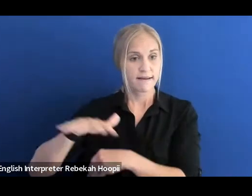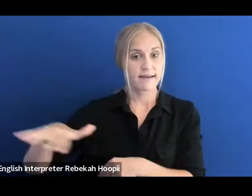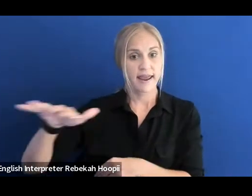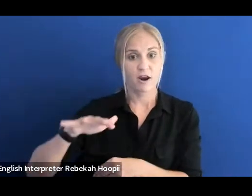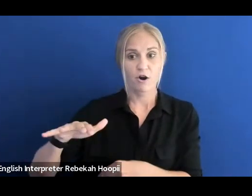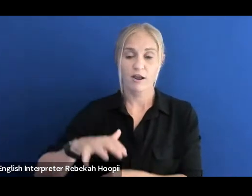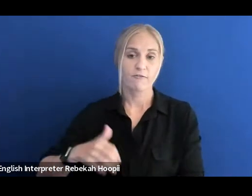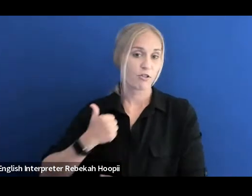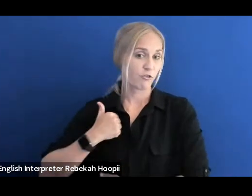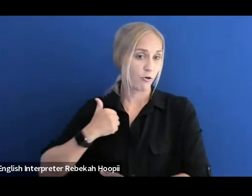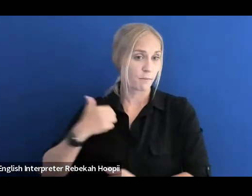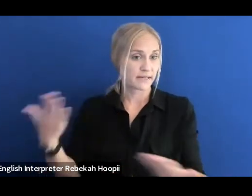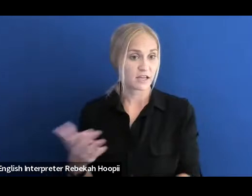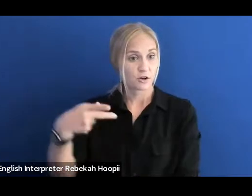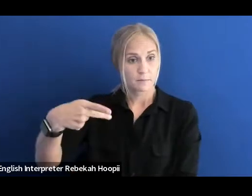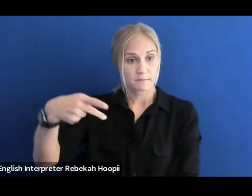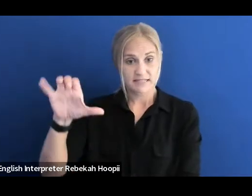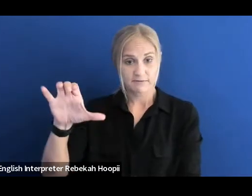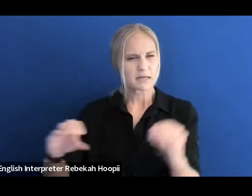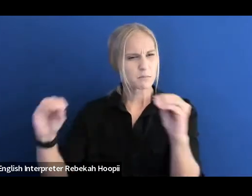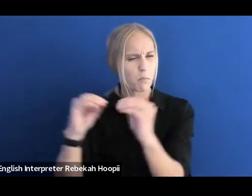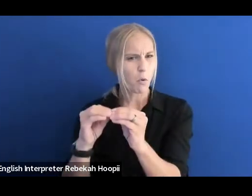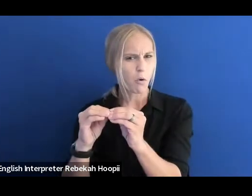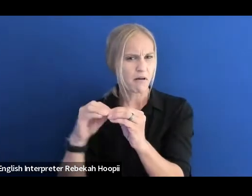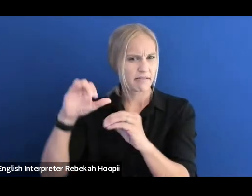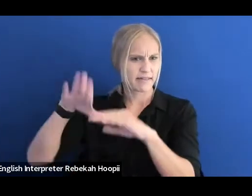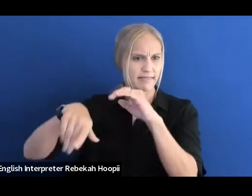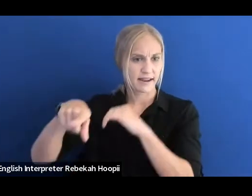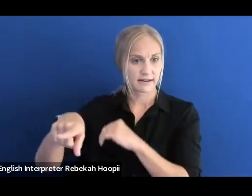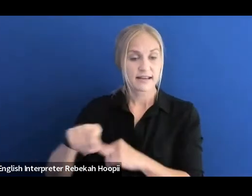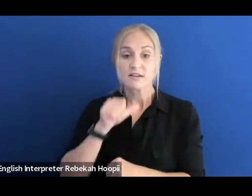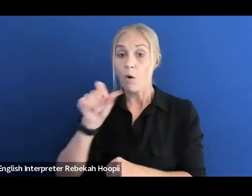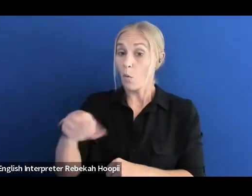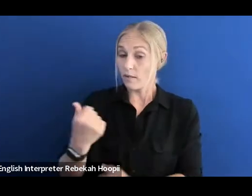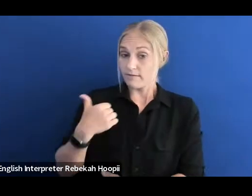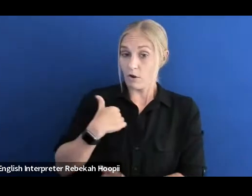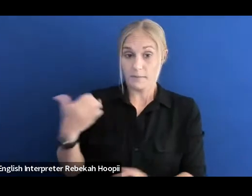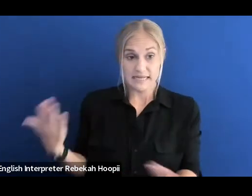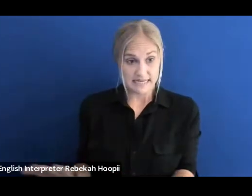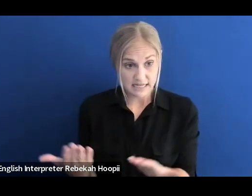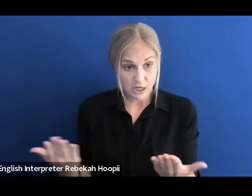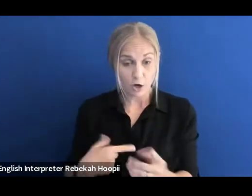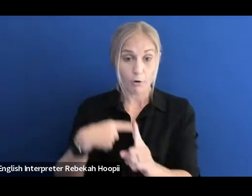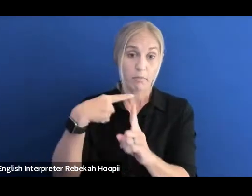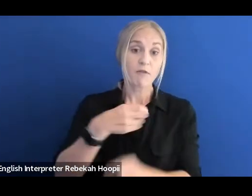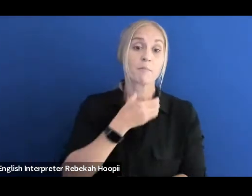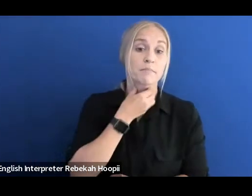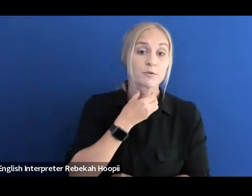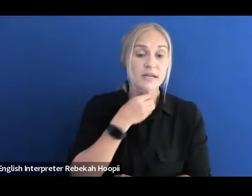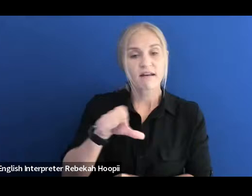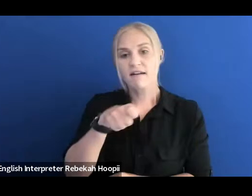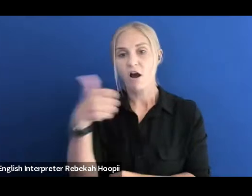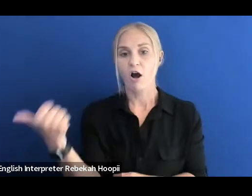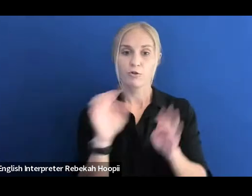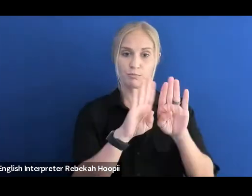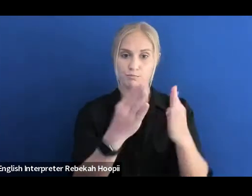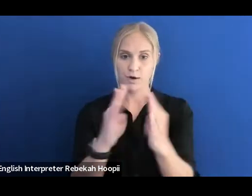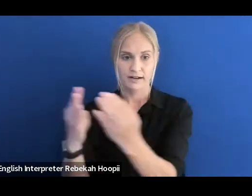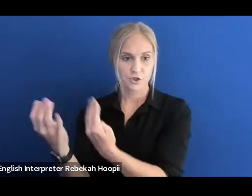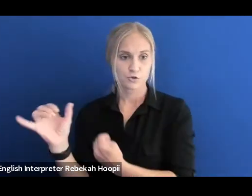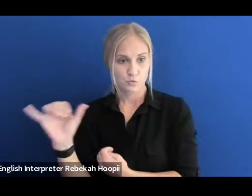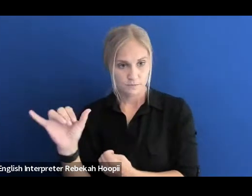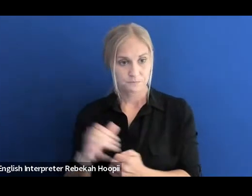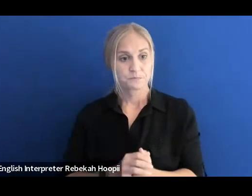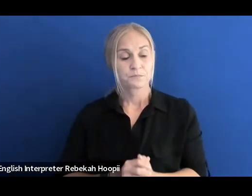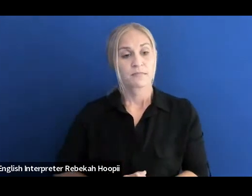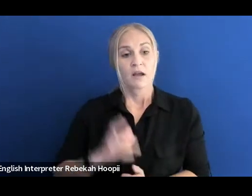Pacific, but it's more than just that. It's not just the Army here. It is also the Marines and the other services. It is also